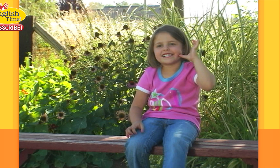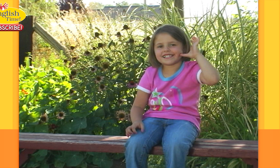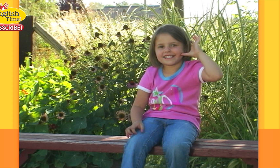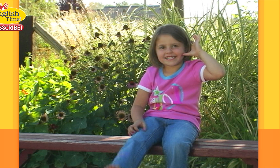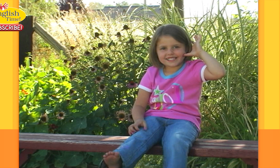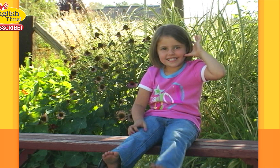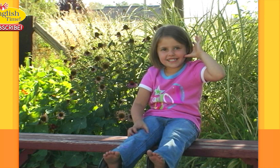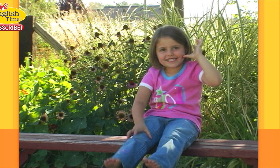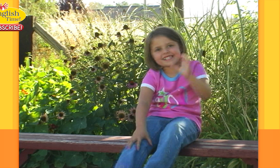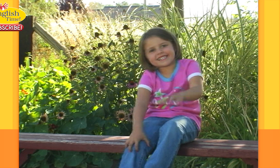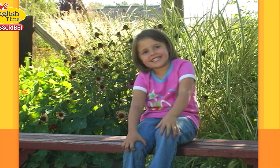Farm.